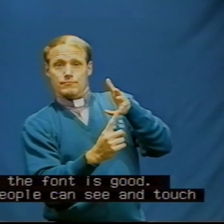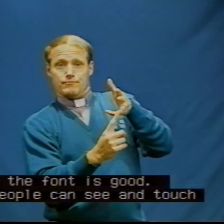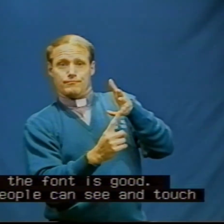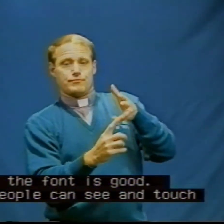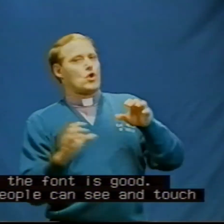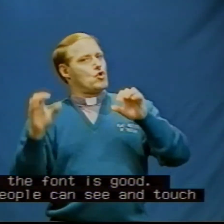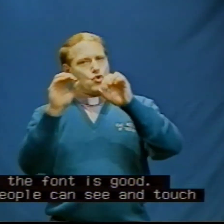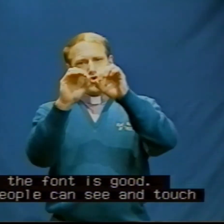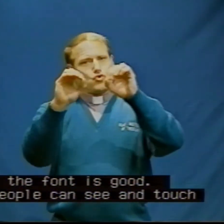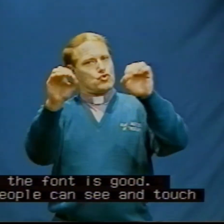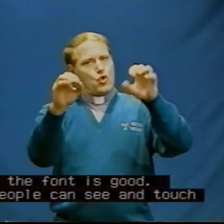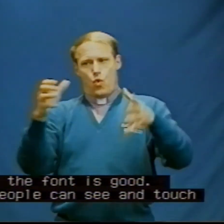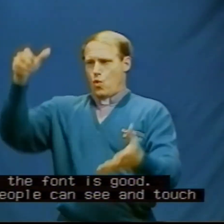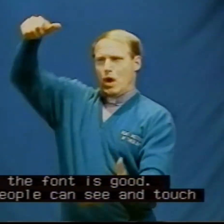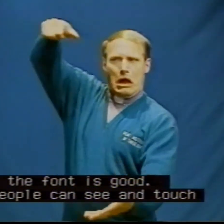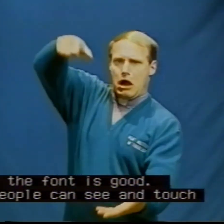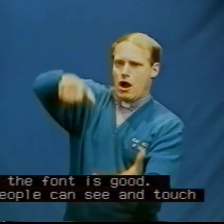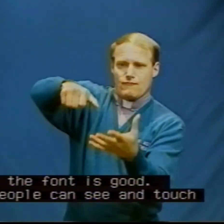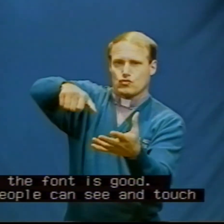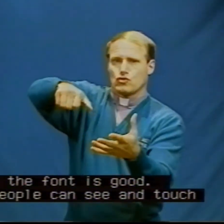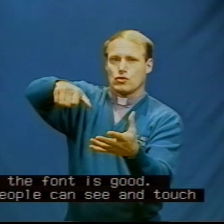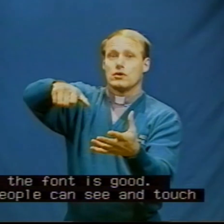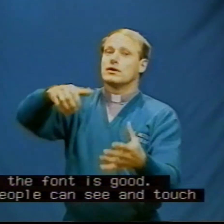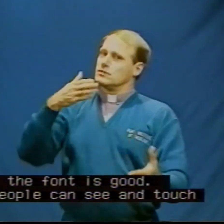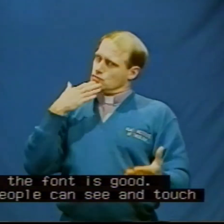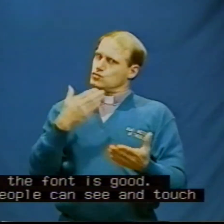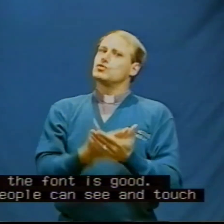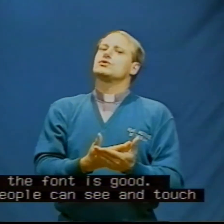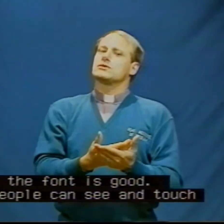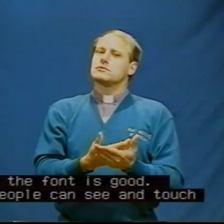good. People can see and touch.